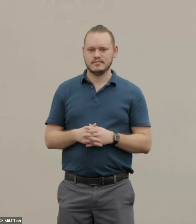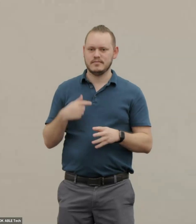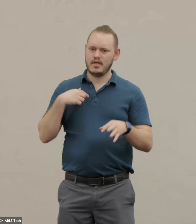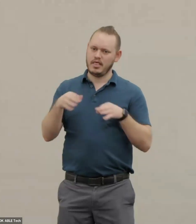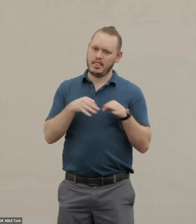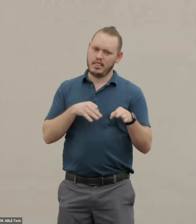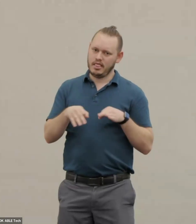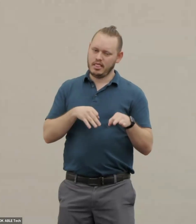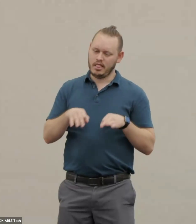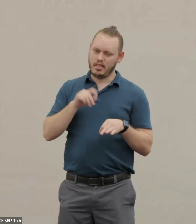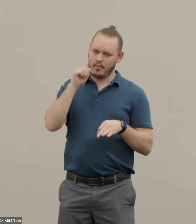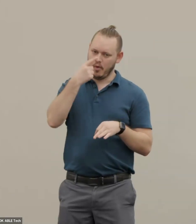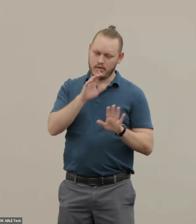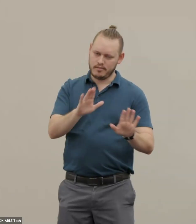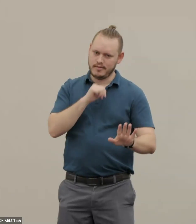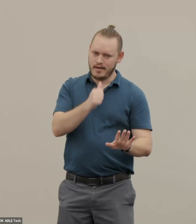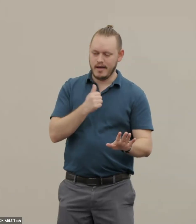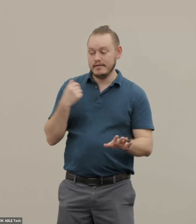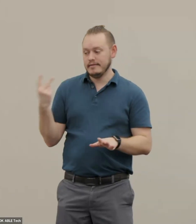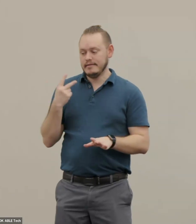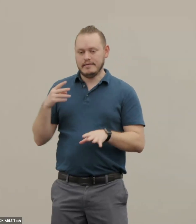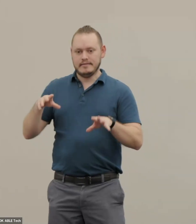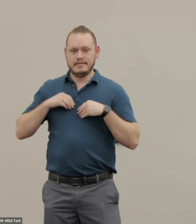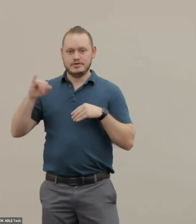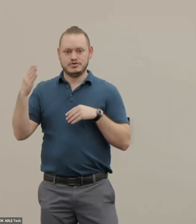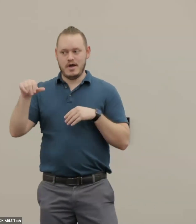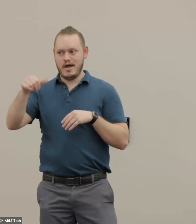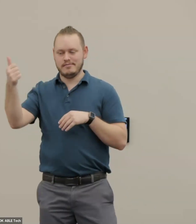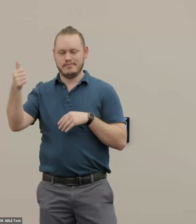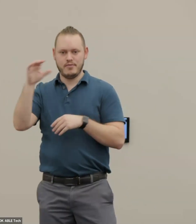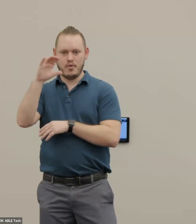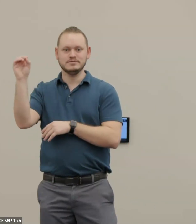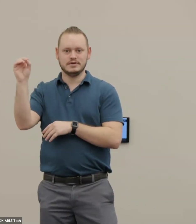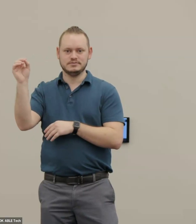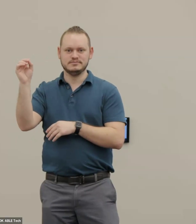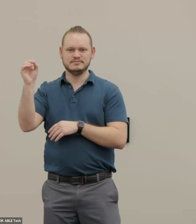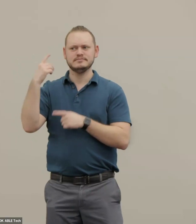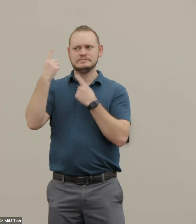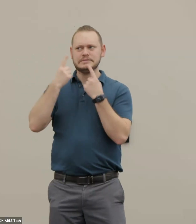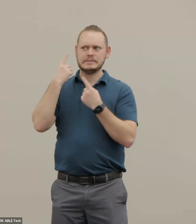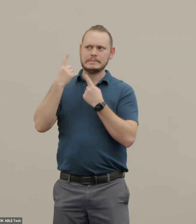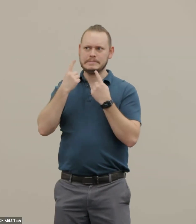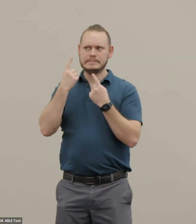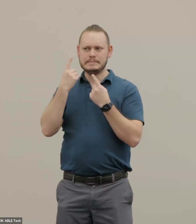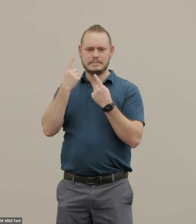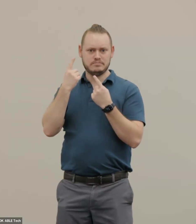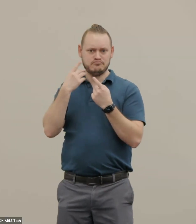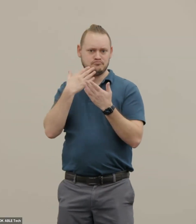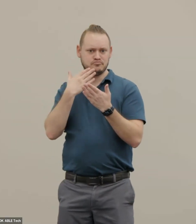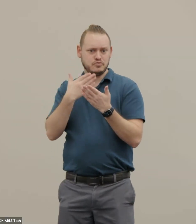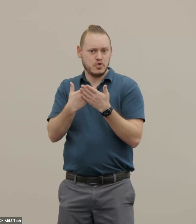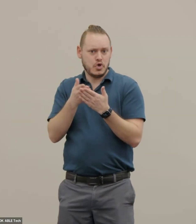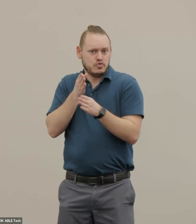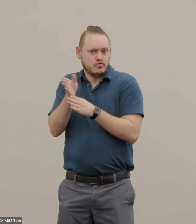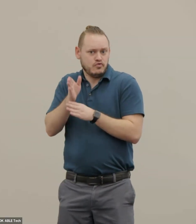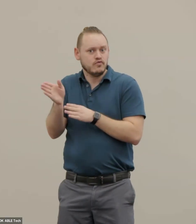you with the details, but he and I took a job at another organization thinking that it would be a good,